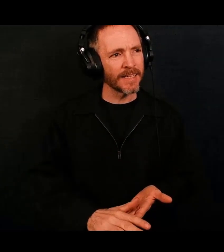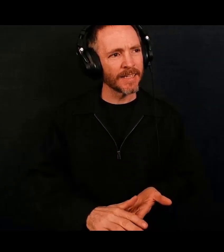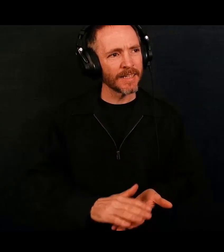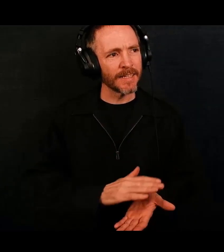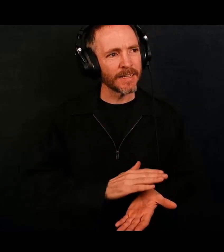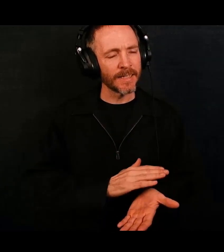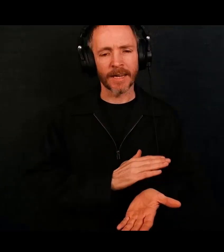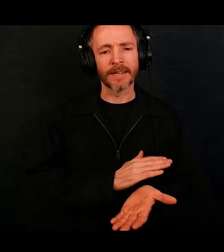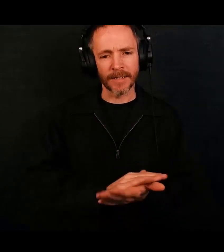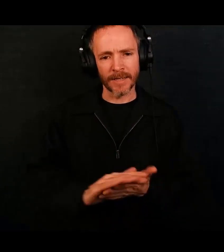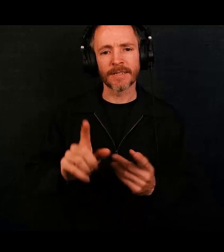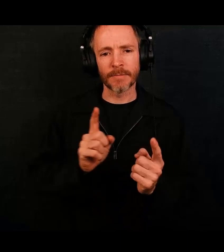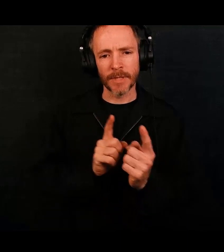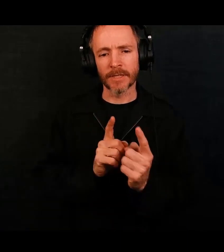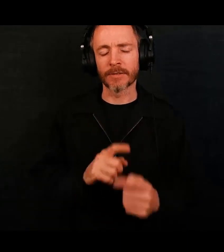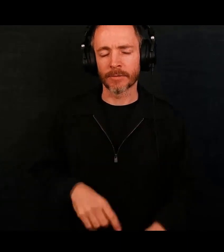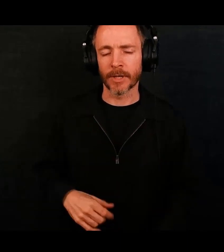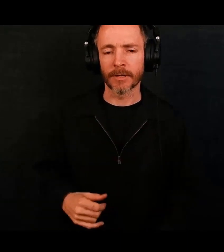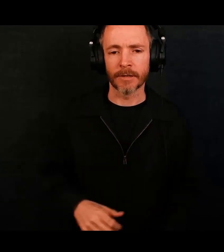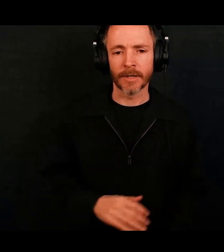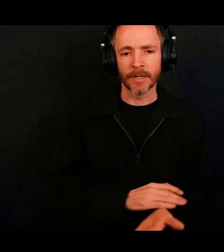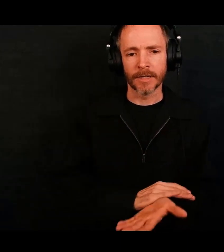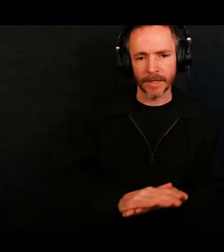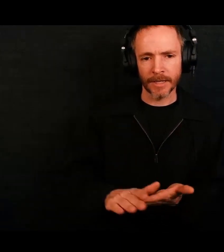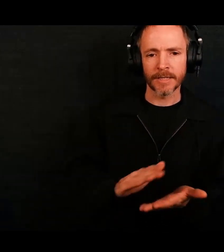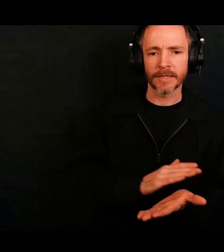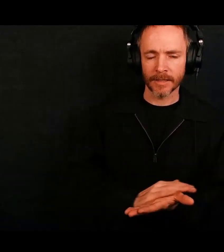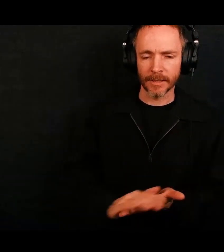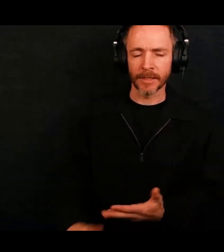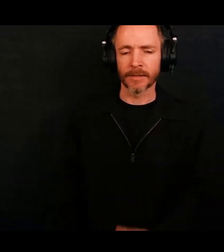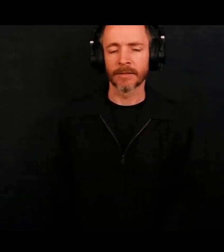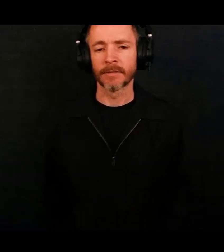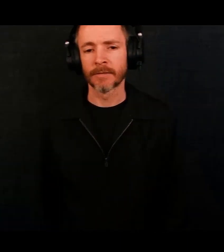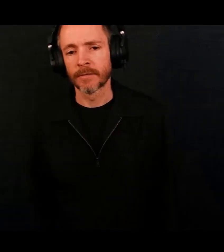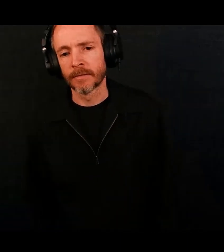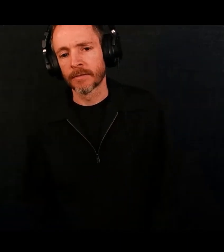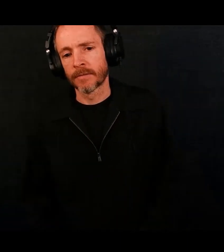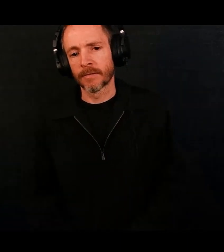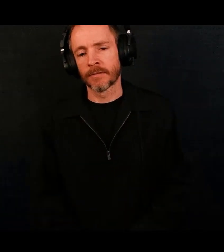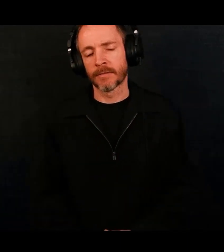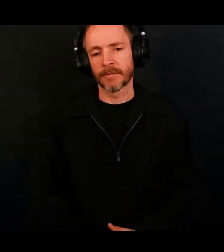nicely. Yeah, nice to meet you. Right. Nice, clean.